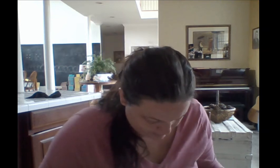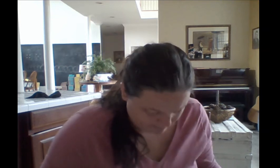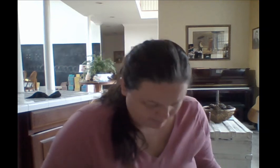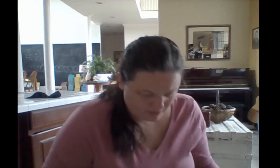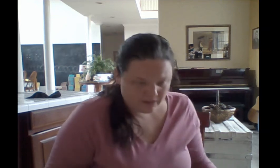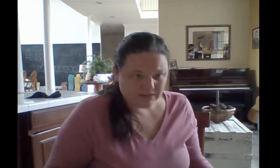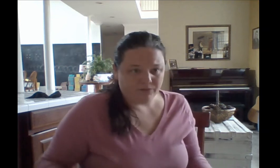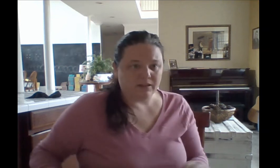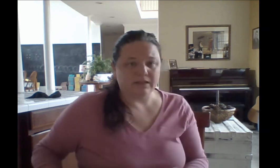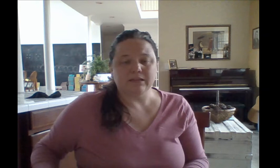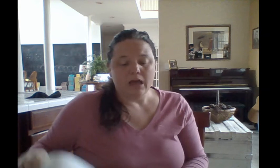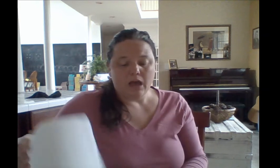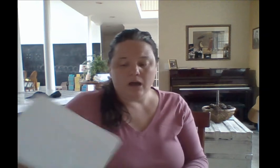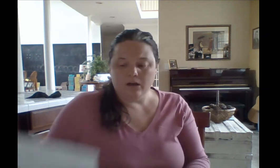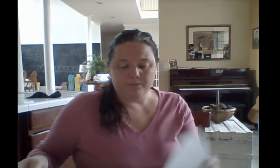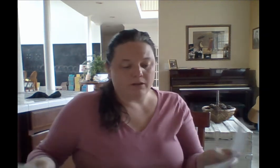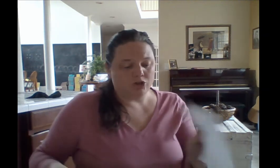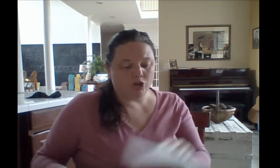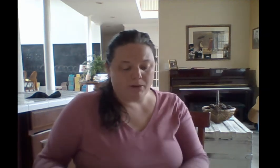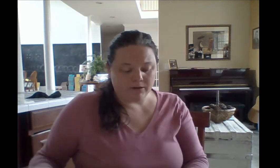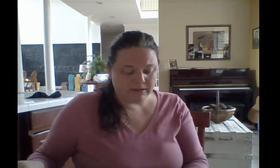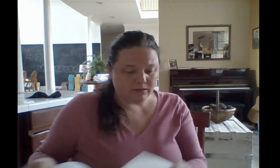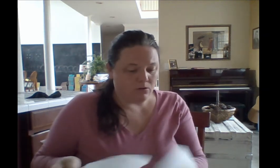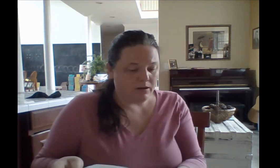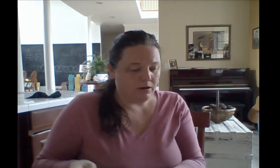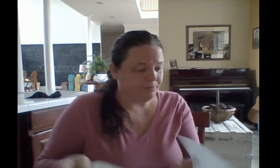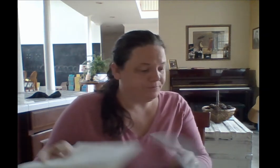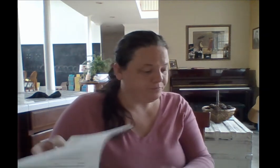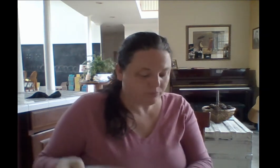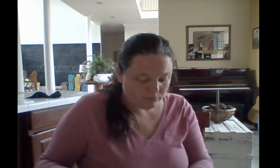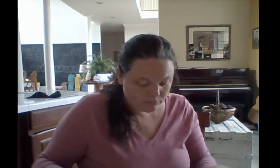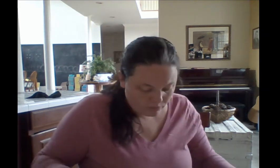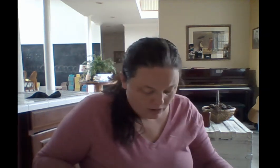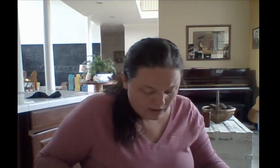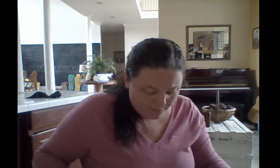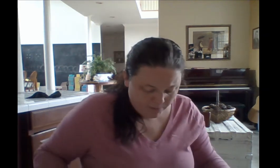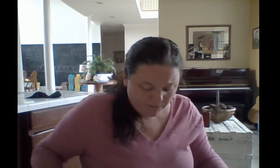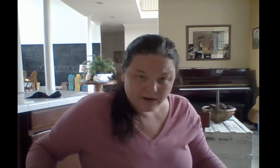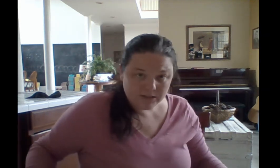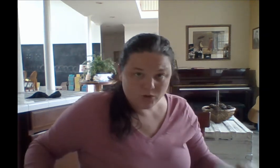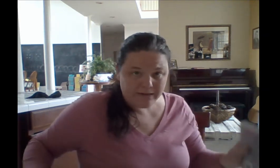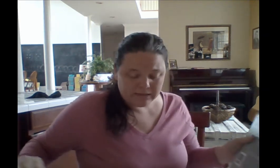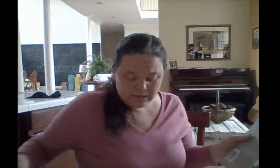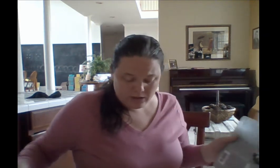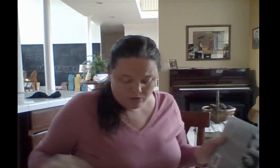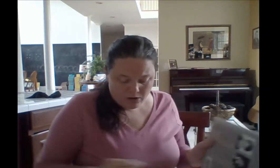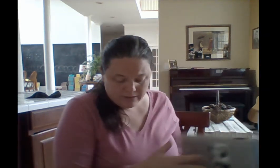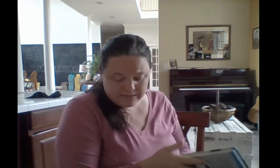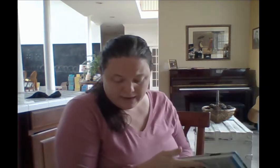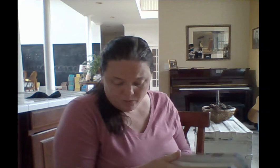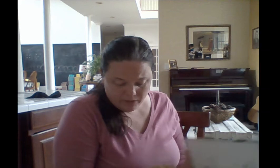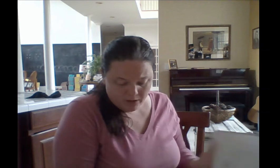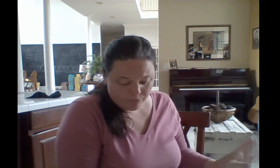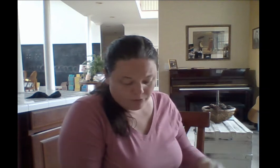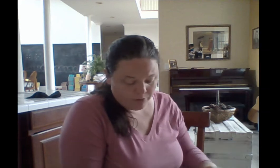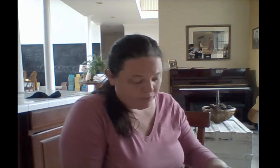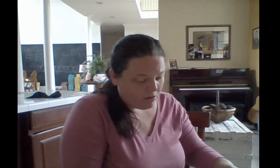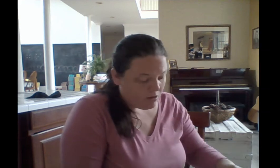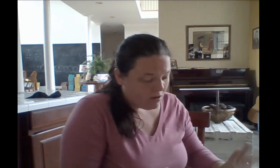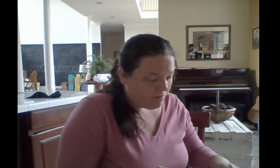Okay, I think that's it for this. There are 2 bonuses on here. And I'm going to be very sweet and tell y'all exactly where they come from. But